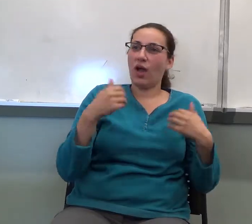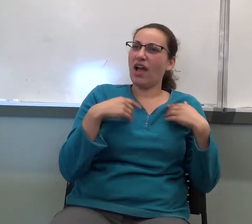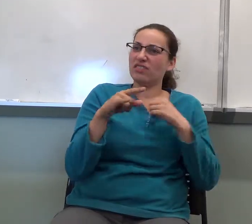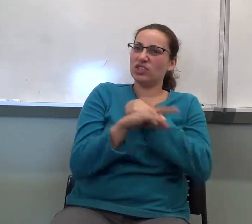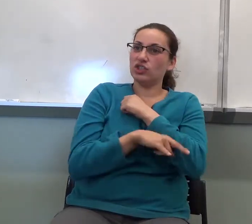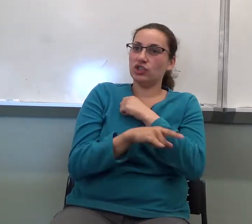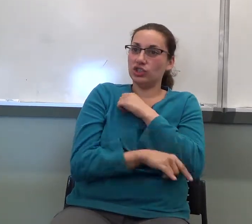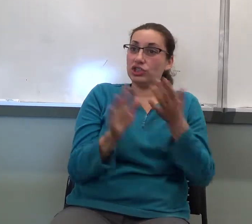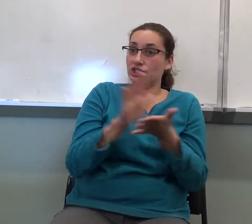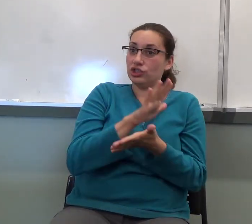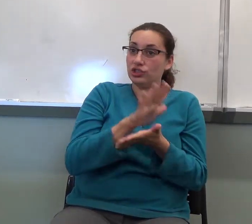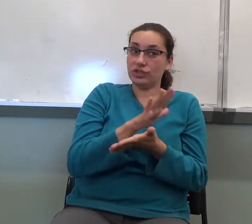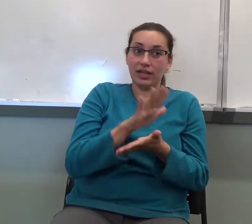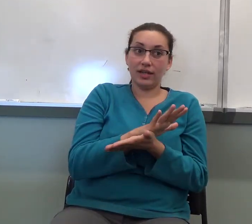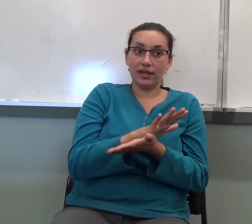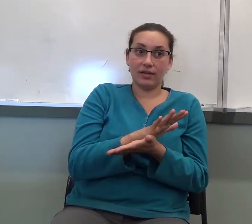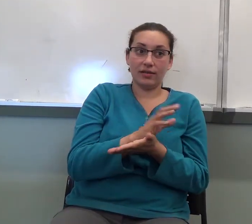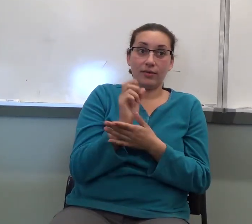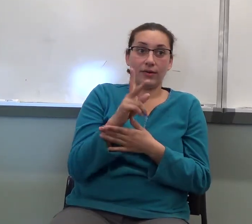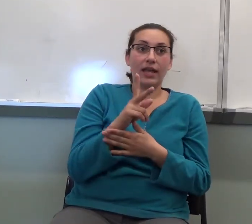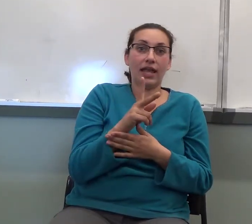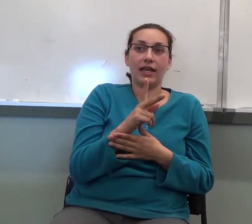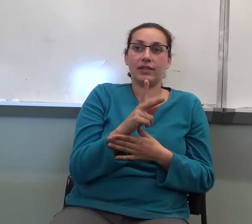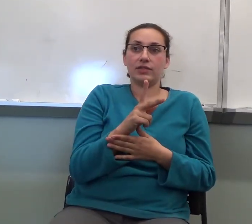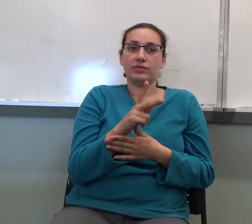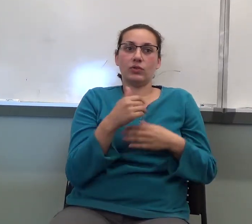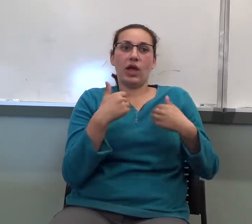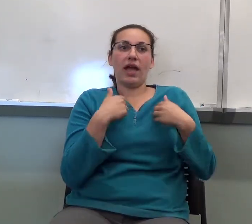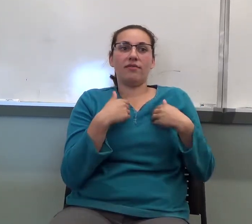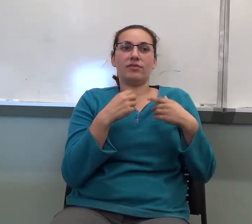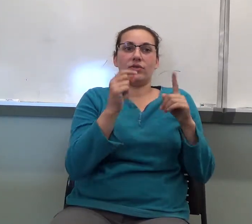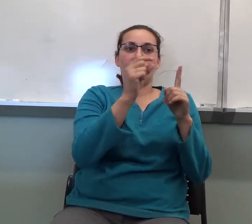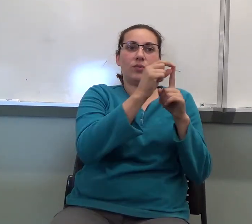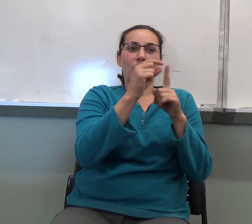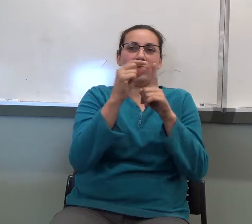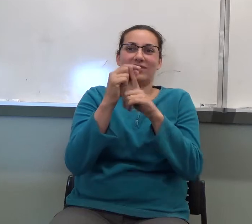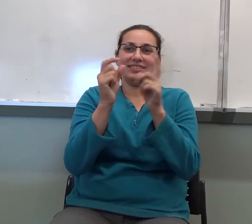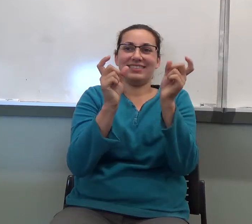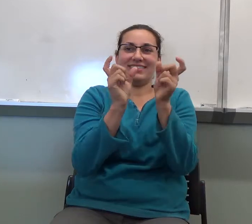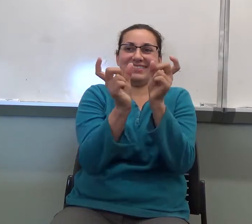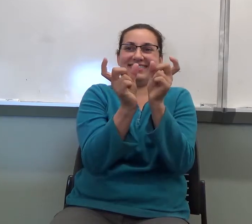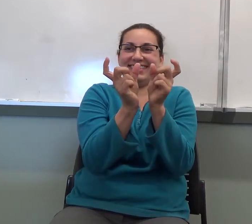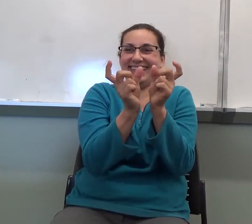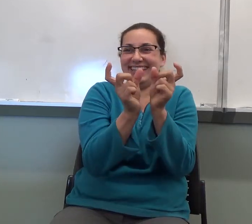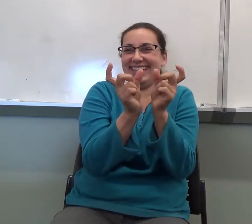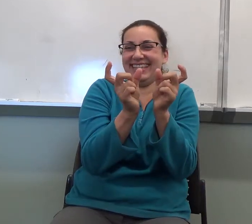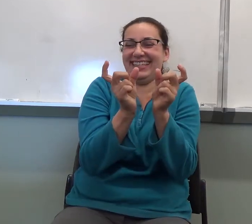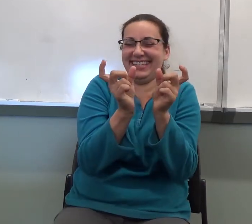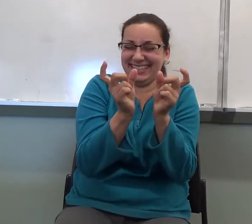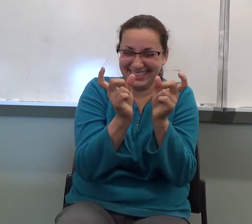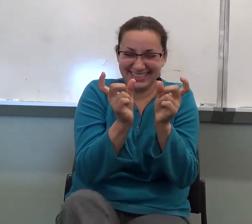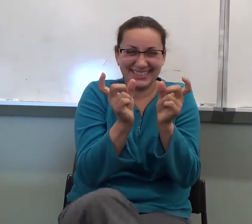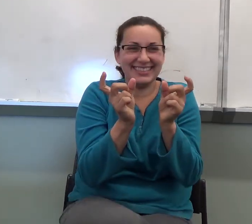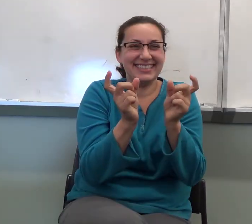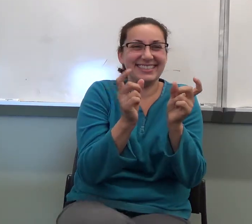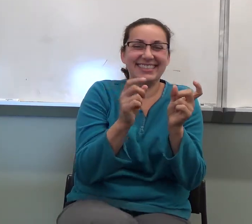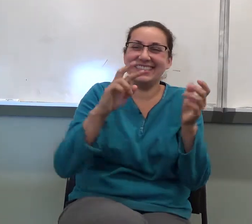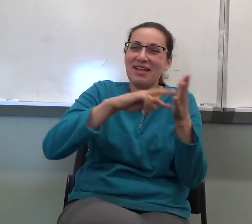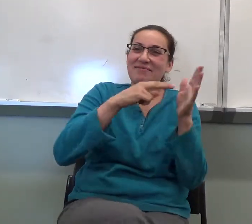there, and extend it out so that it gets to micrograms. What does that mean? It means micrograms are actually